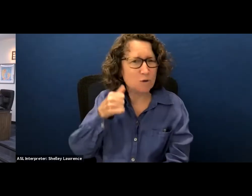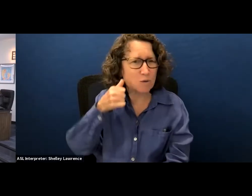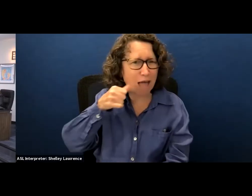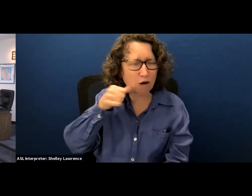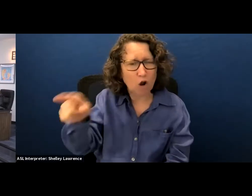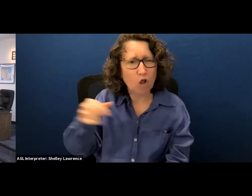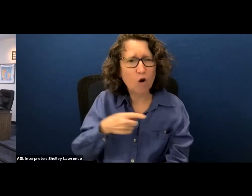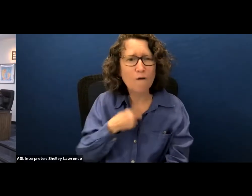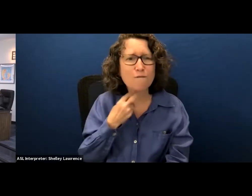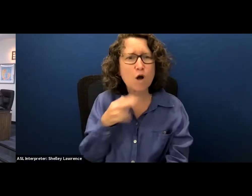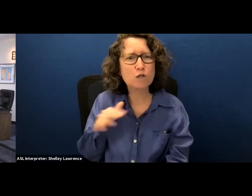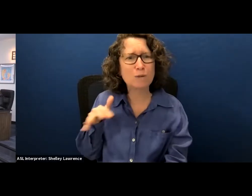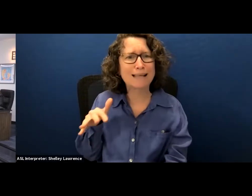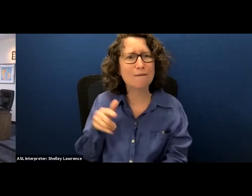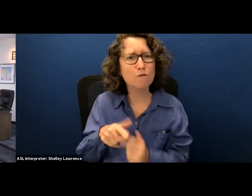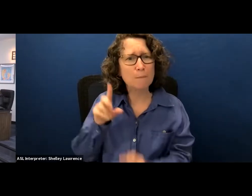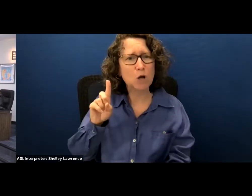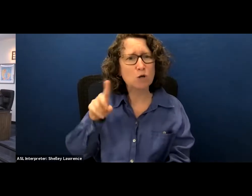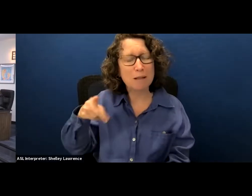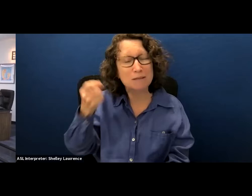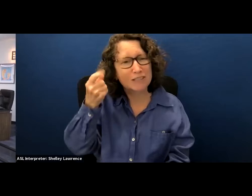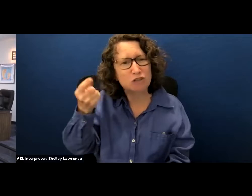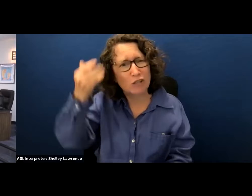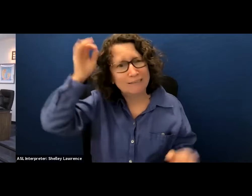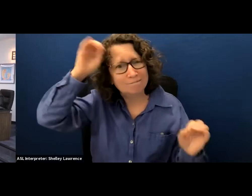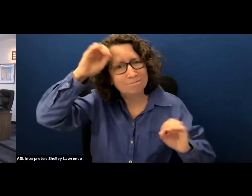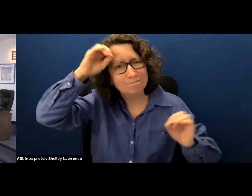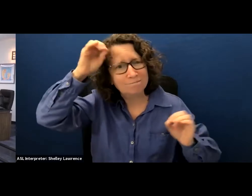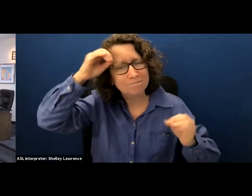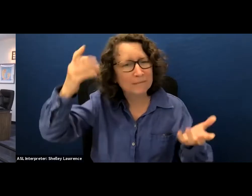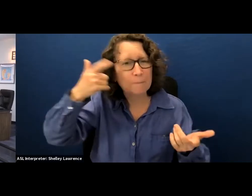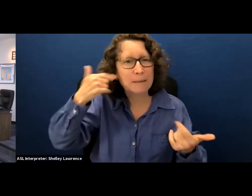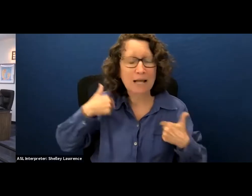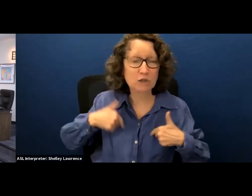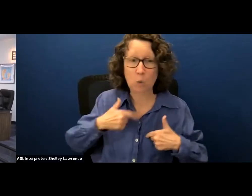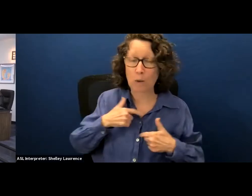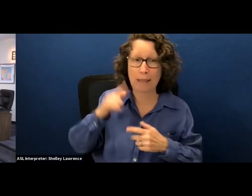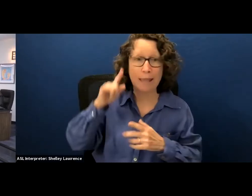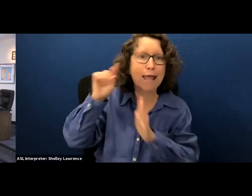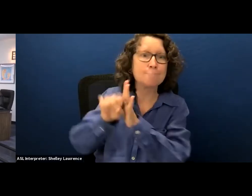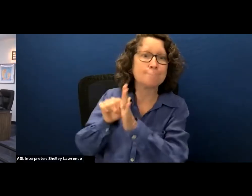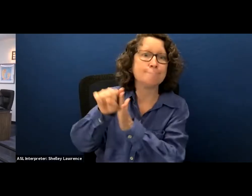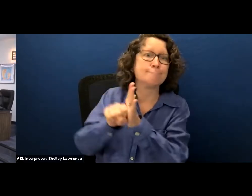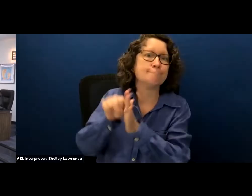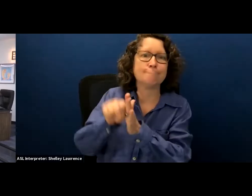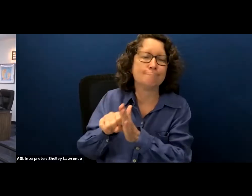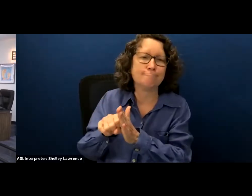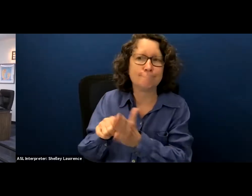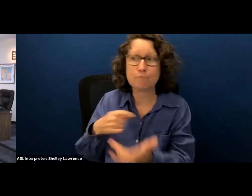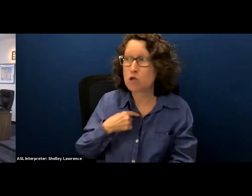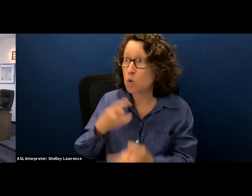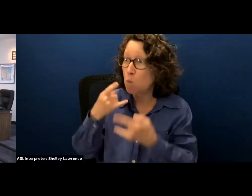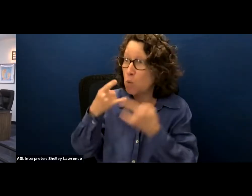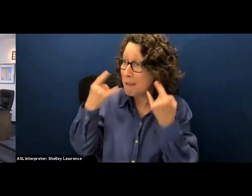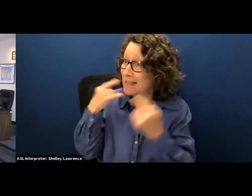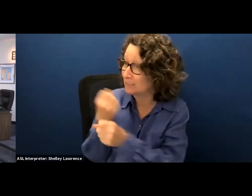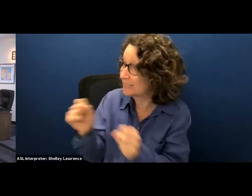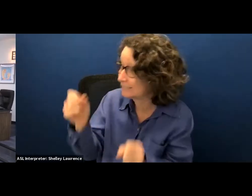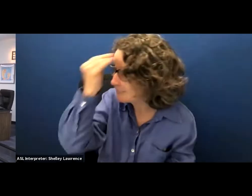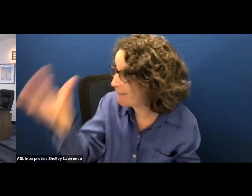was shaking from Dos Pueblos, but she doesn't know any better because we've told them that if you wear a mask, you're